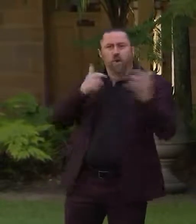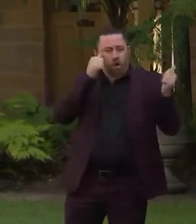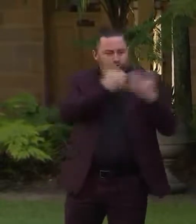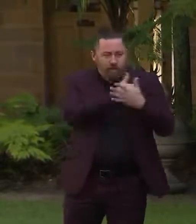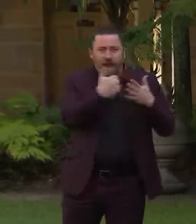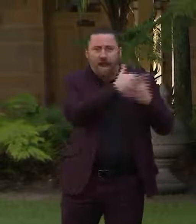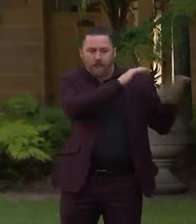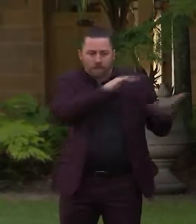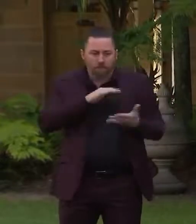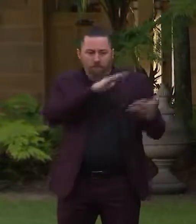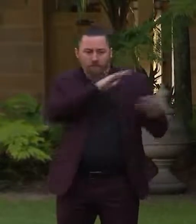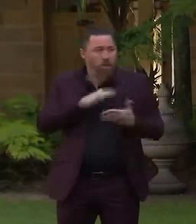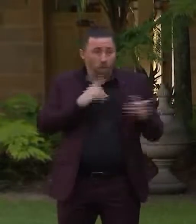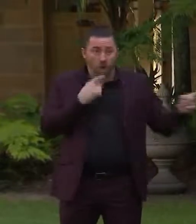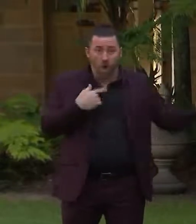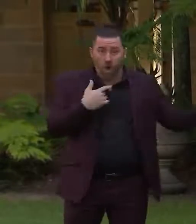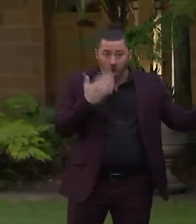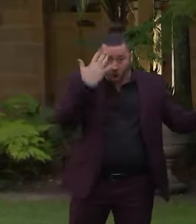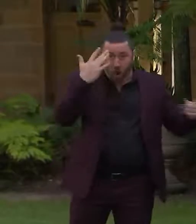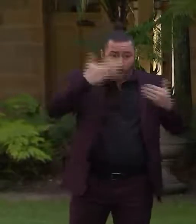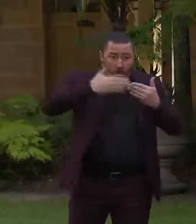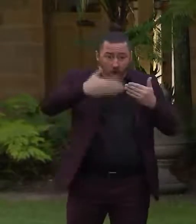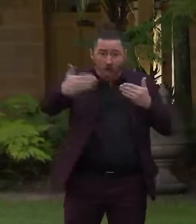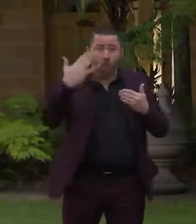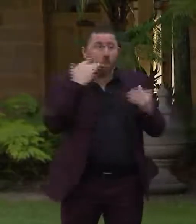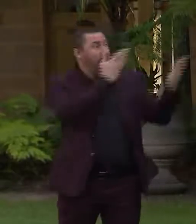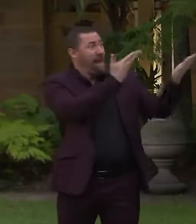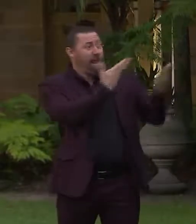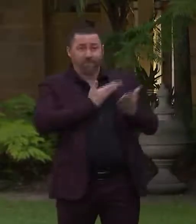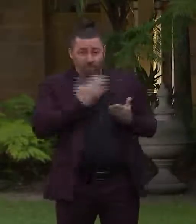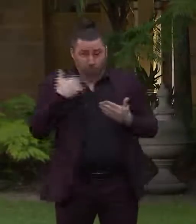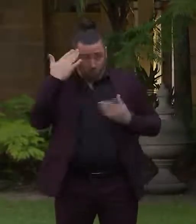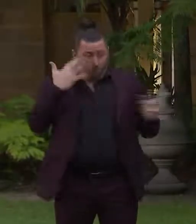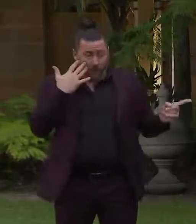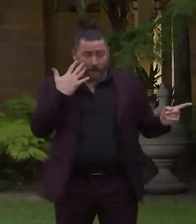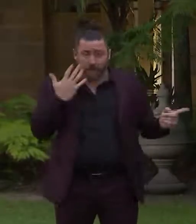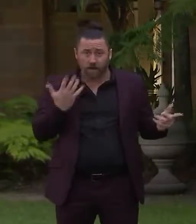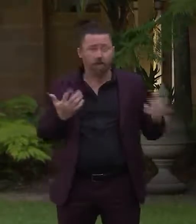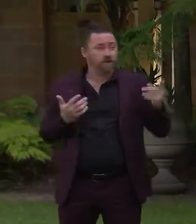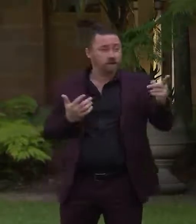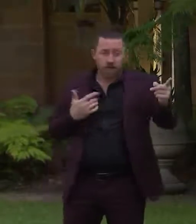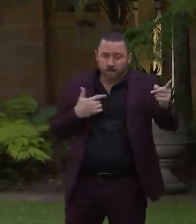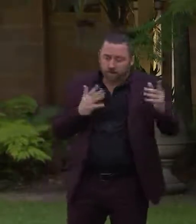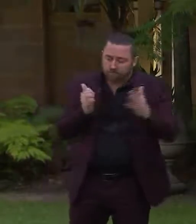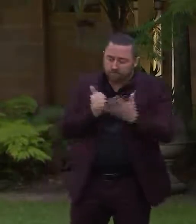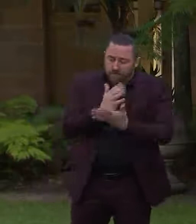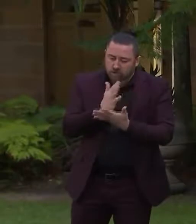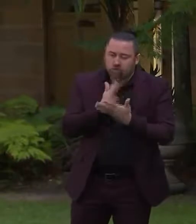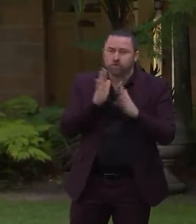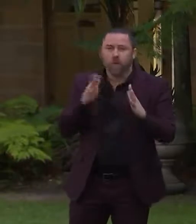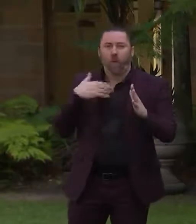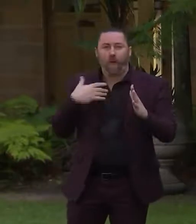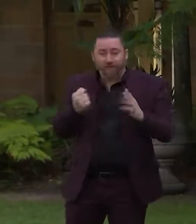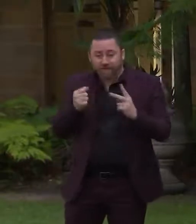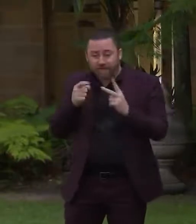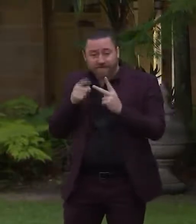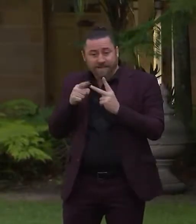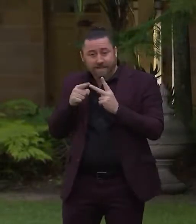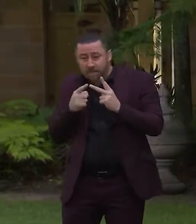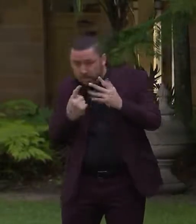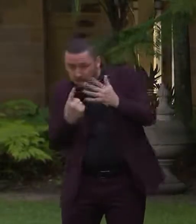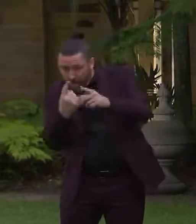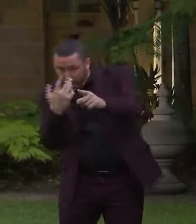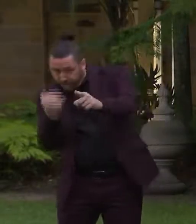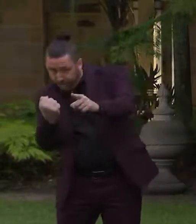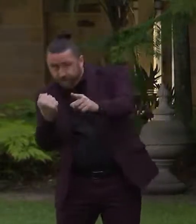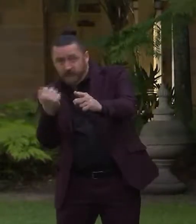because we don't have the regular supply. So what we needed to do is to make sure we had enough for that second vaccine. If the